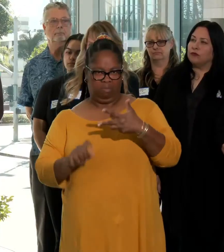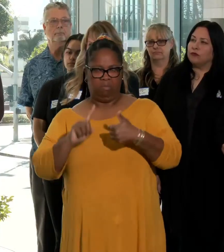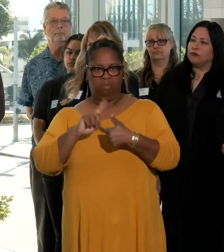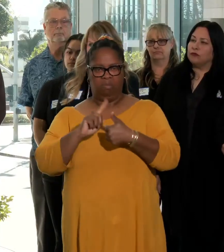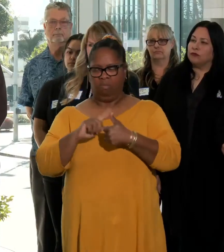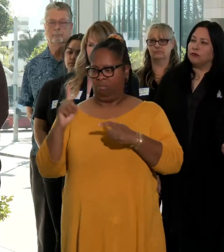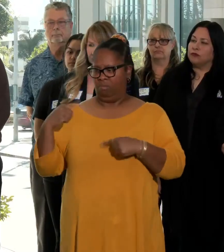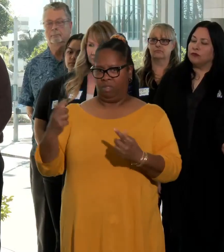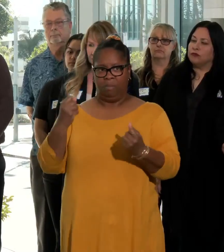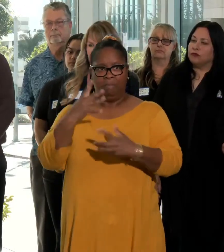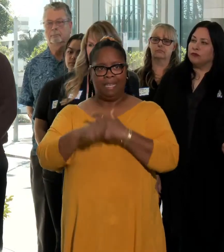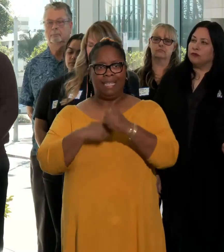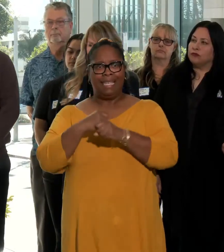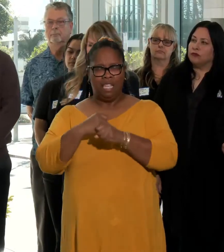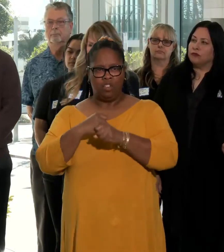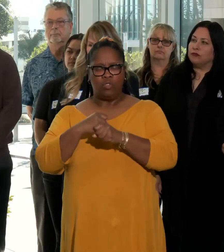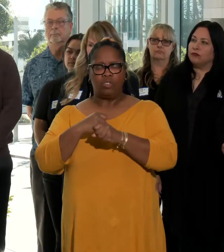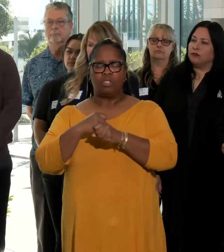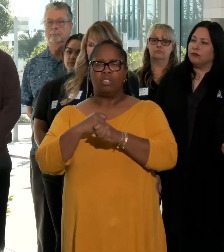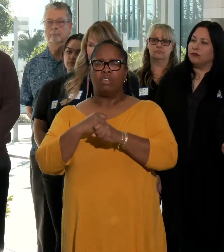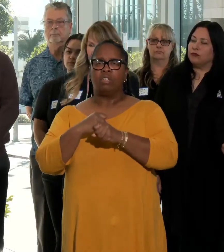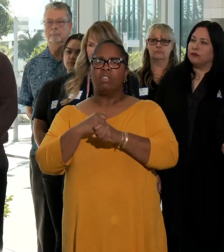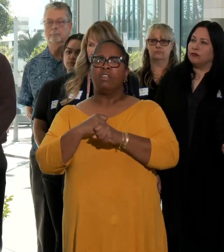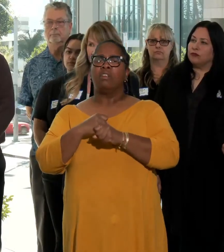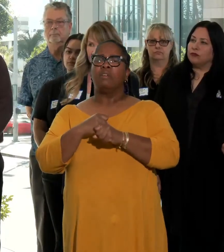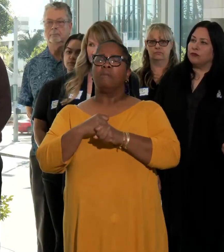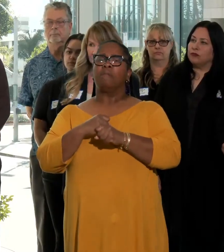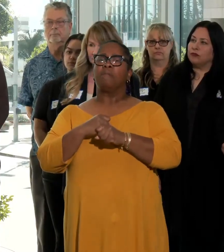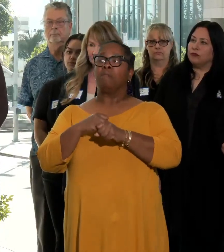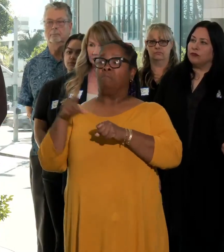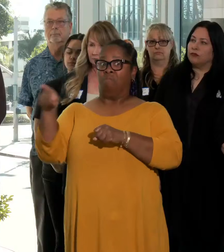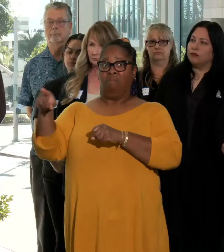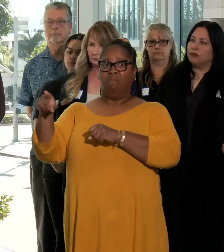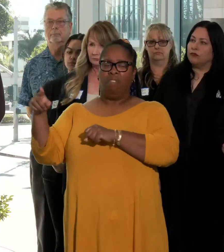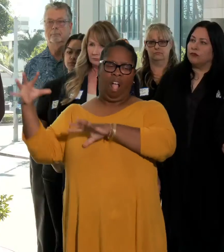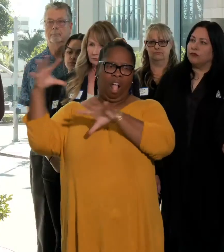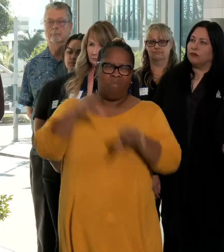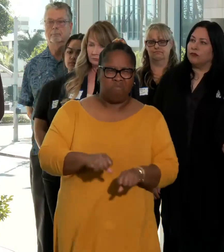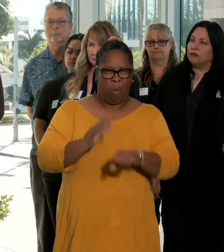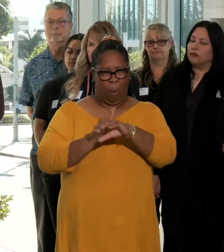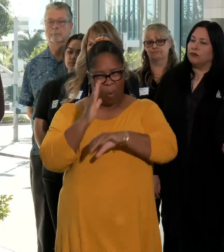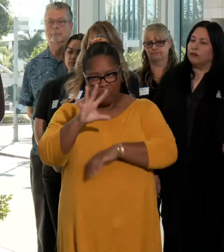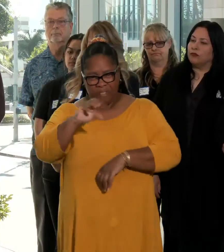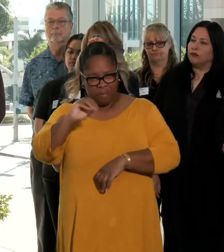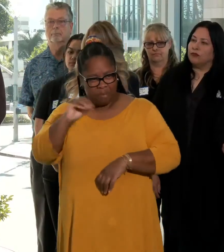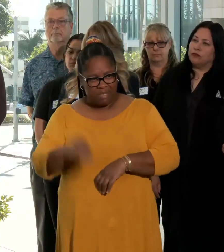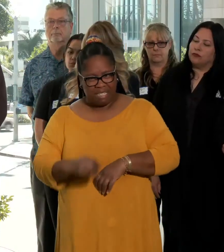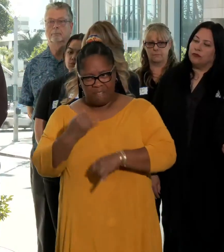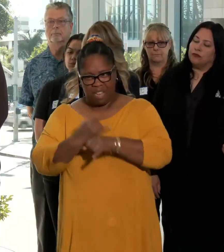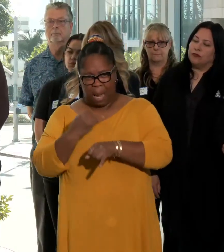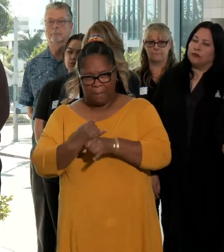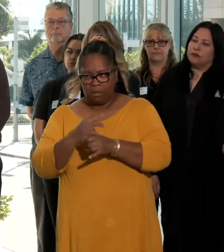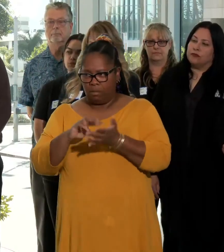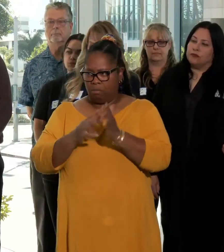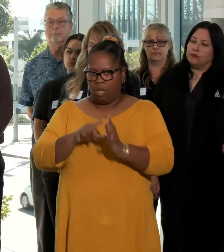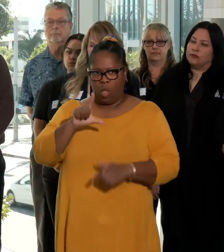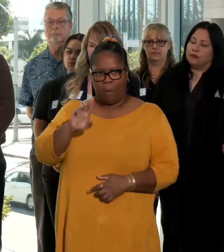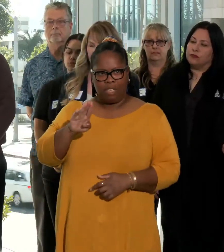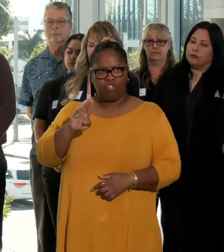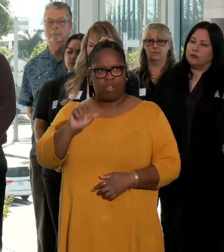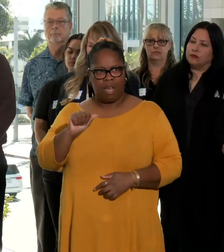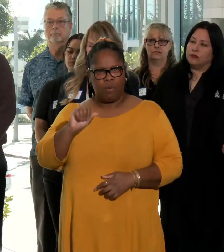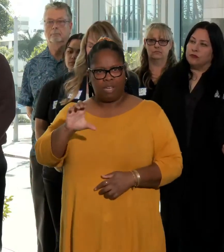years, the organization has taken control of more than 50% of the campus, forcing Long Beach Animal Care Services